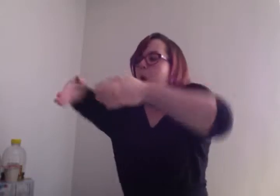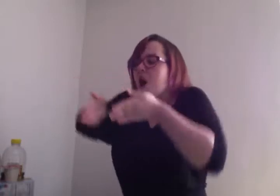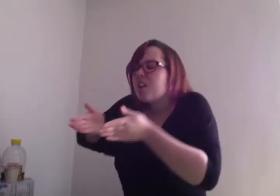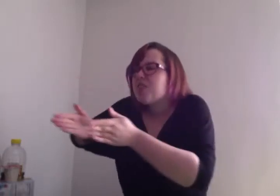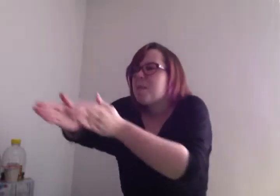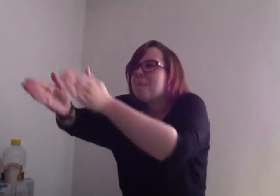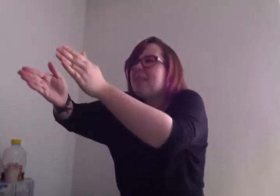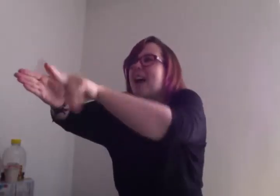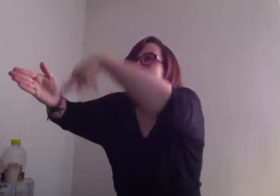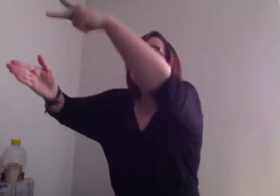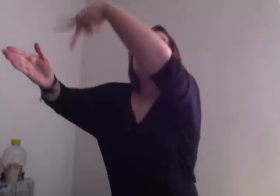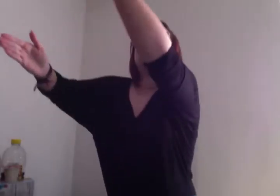sea?"